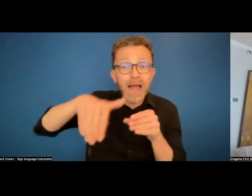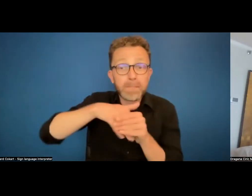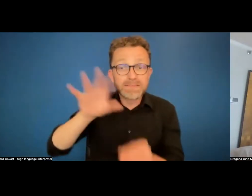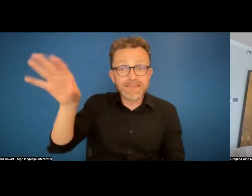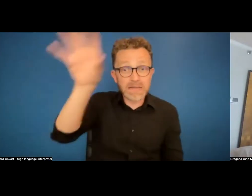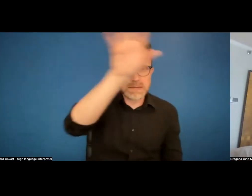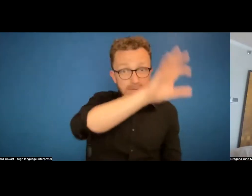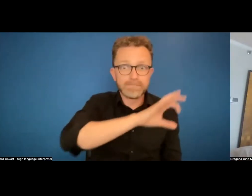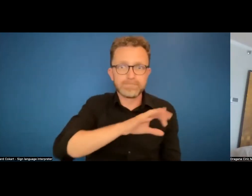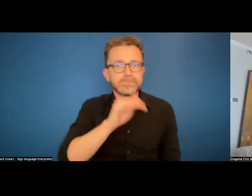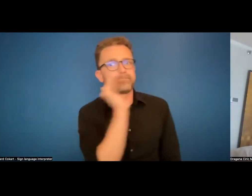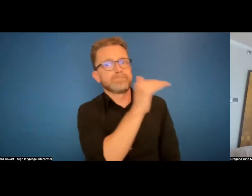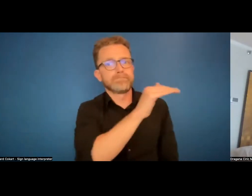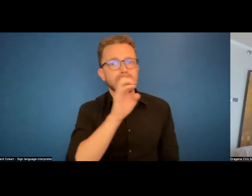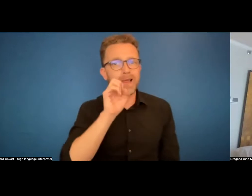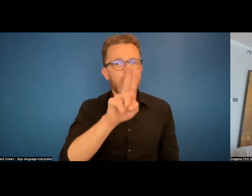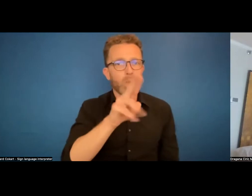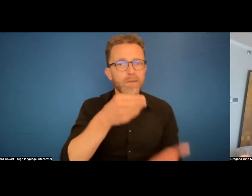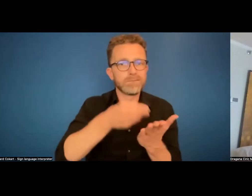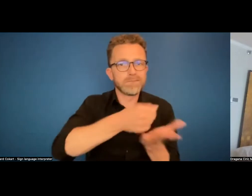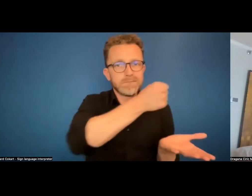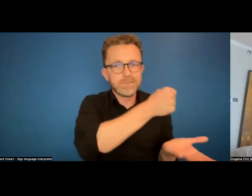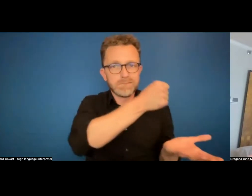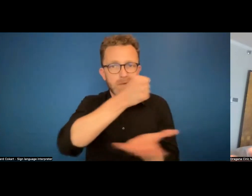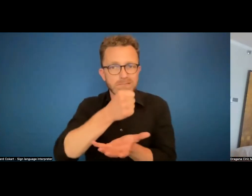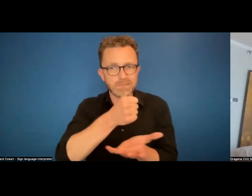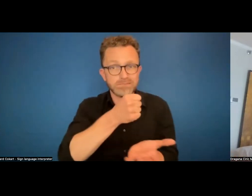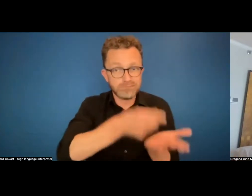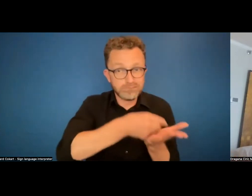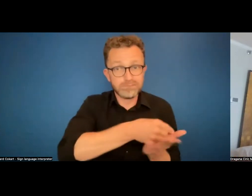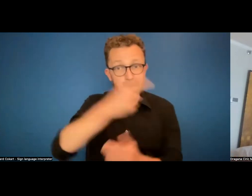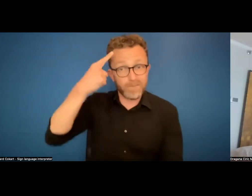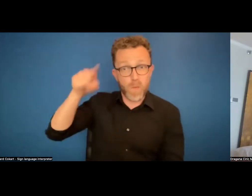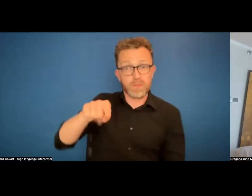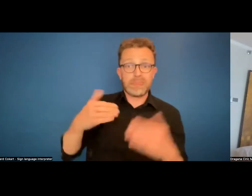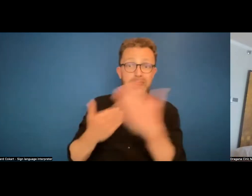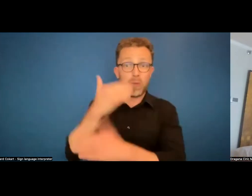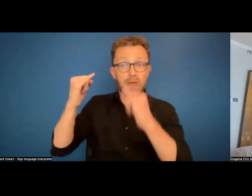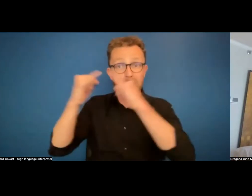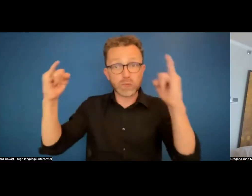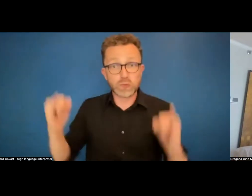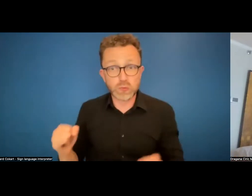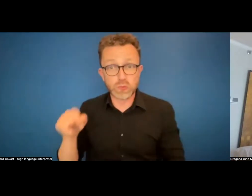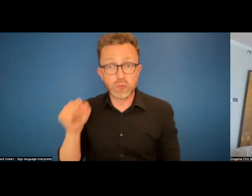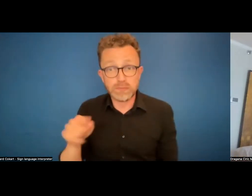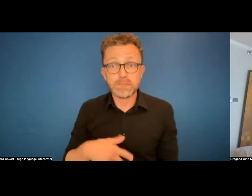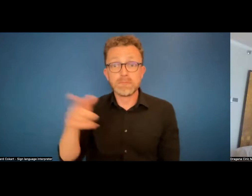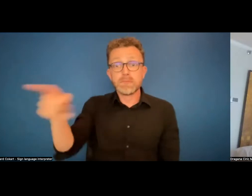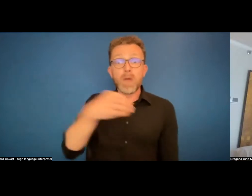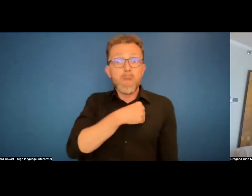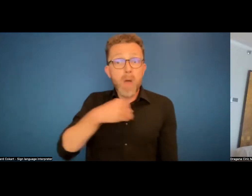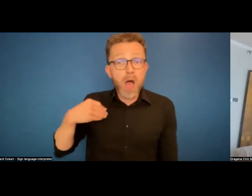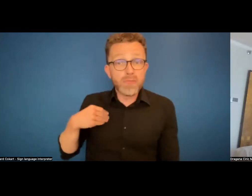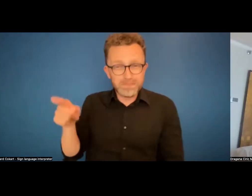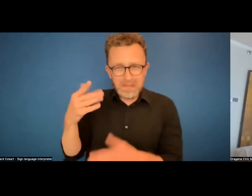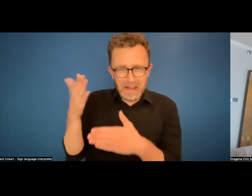more recent members of the European Union, such as Romania and neighboring countries, Moldova, they have already struggled